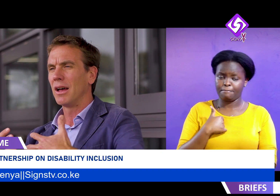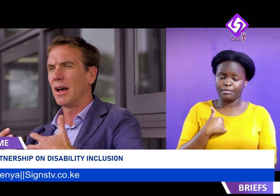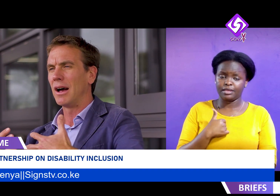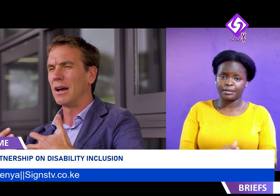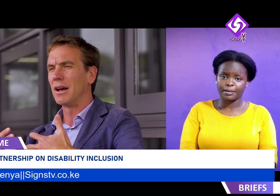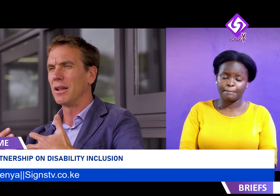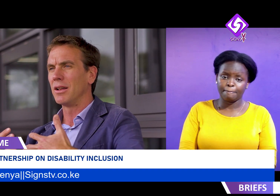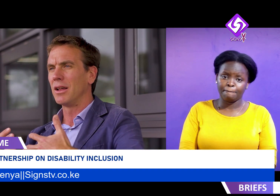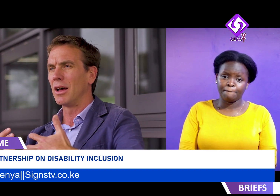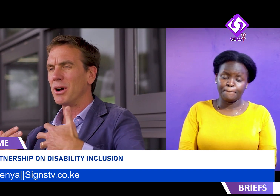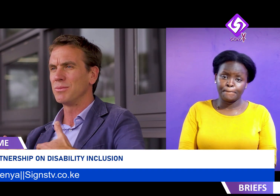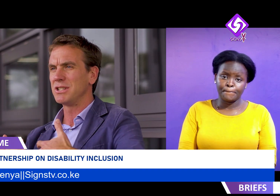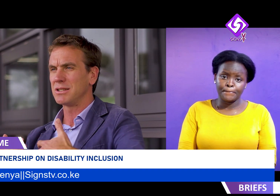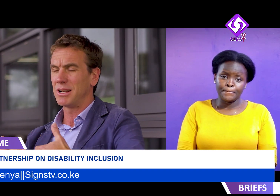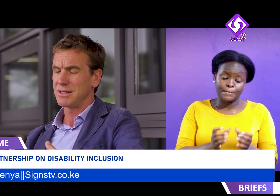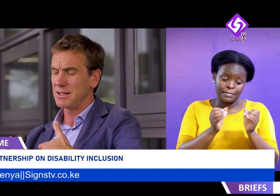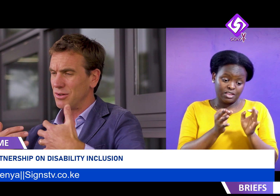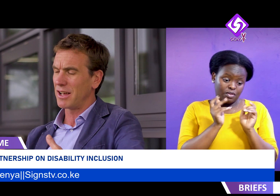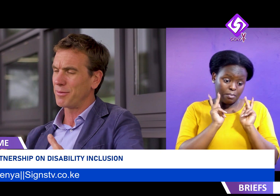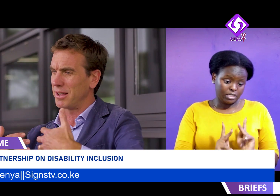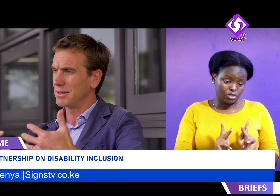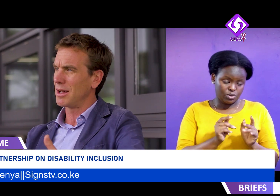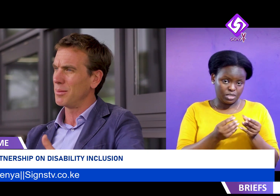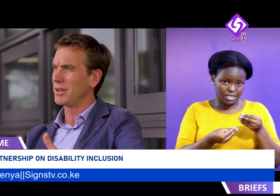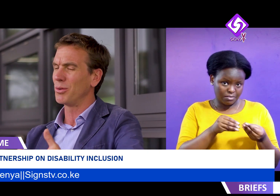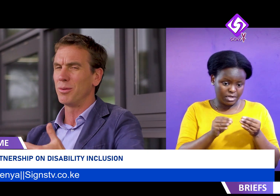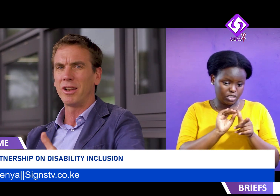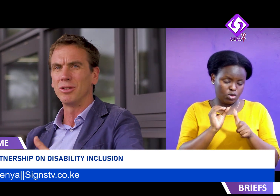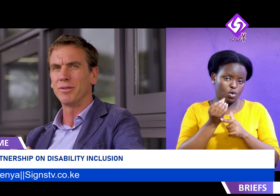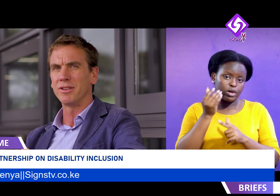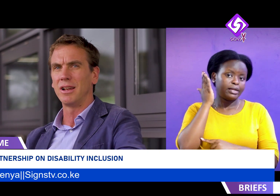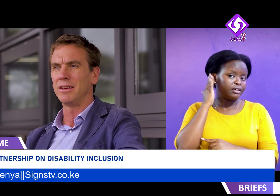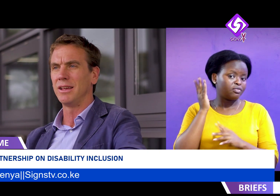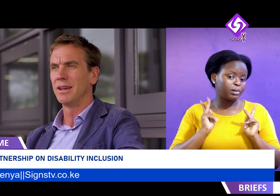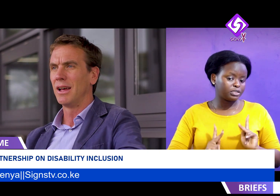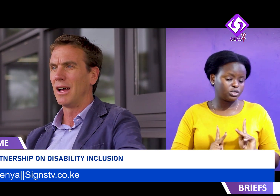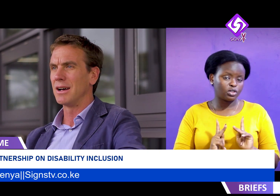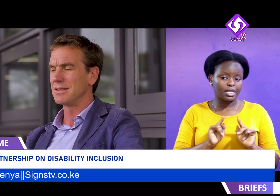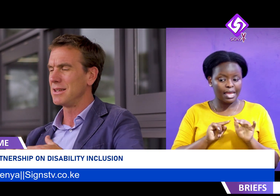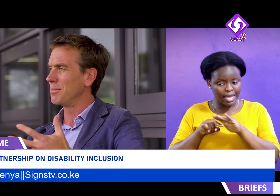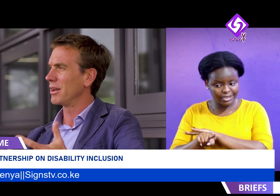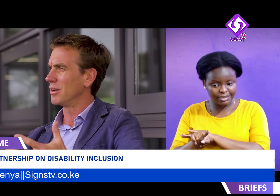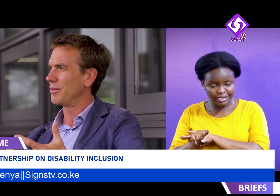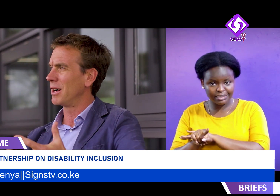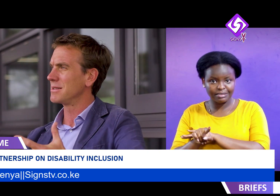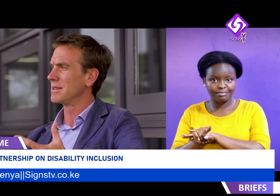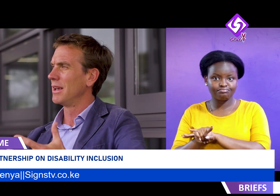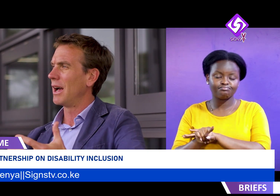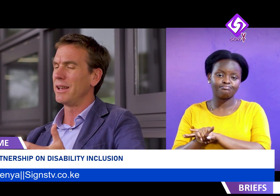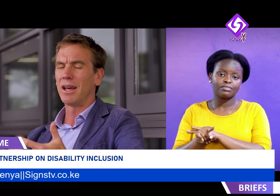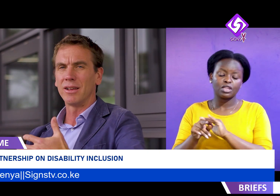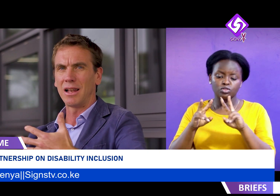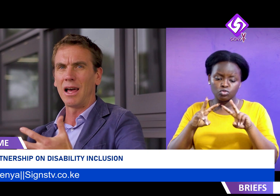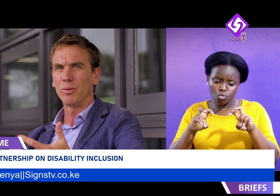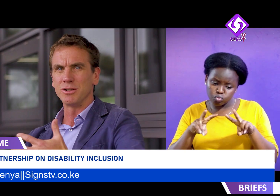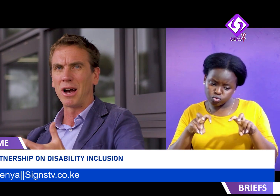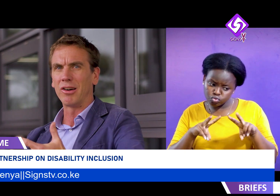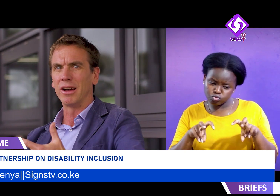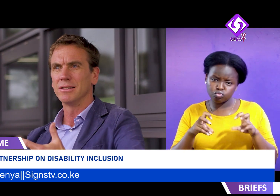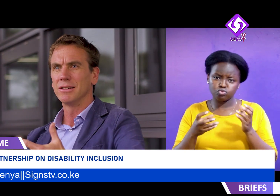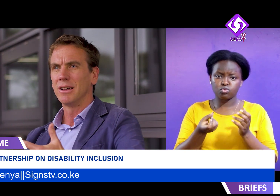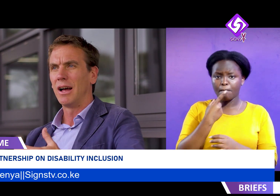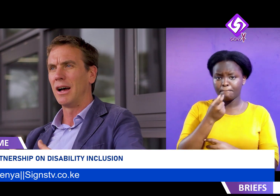a person with disabilities or a deaf person comes into a medical facility to seek medical advice, and yet there's a